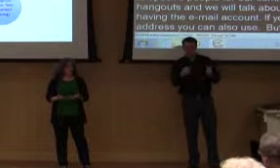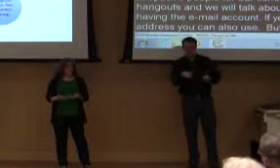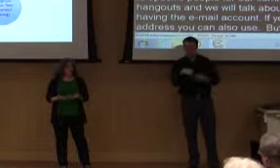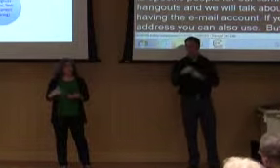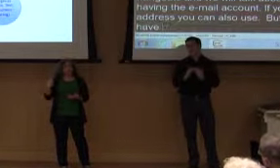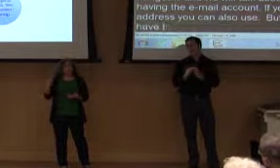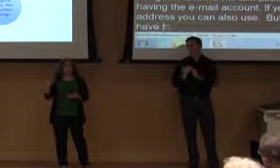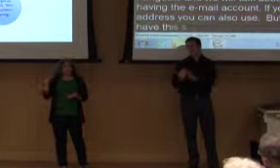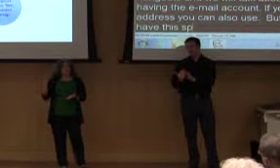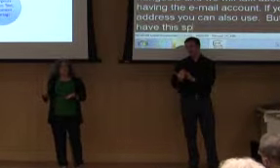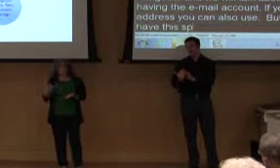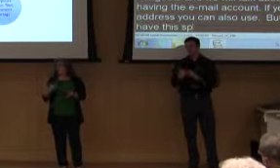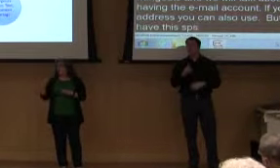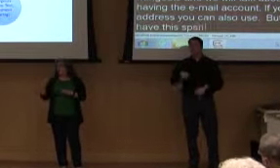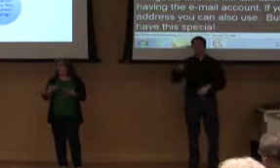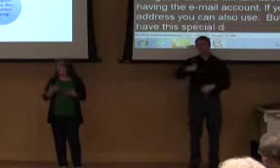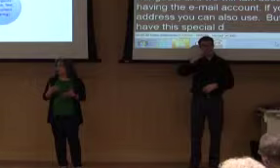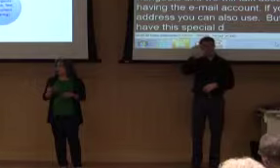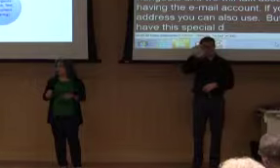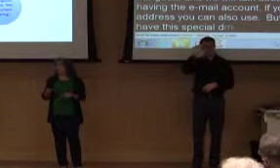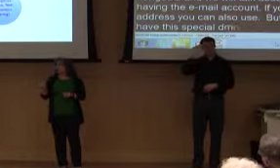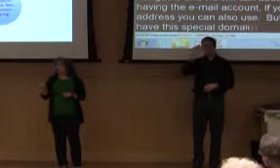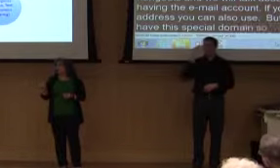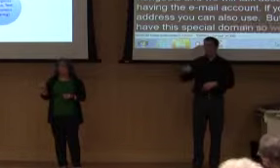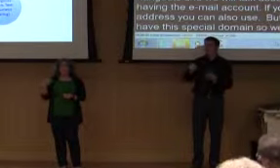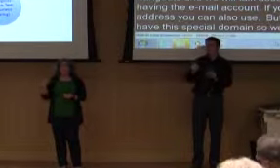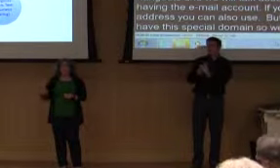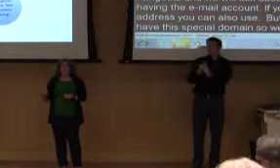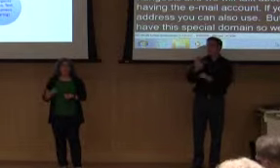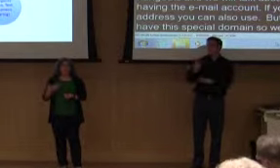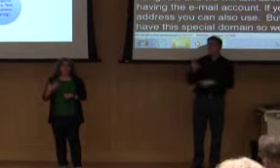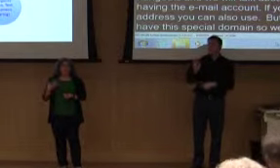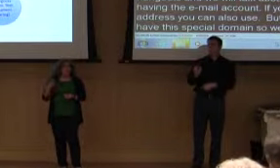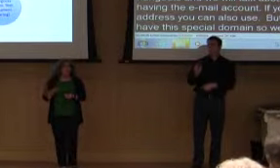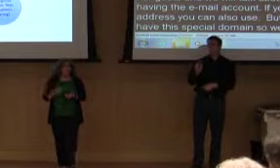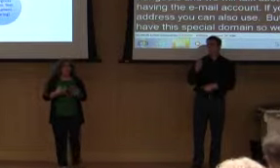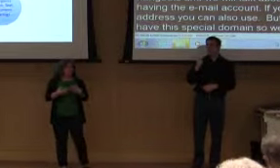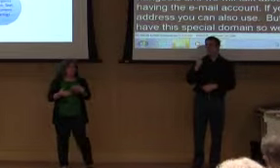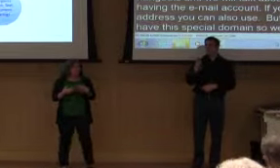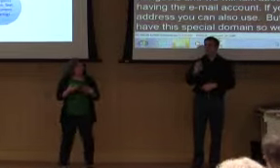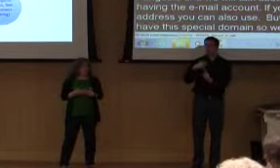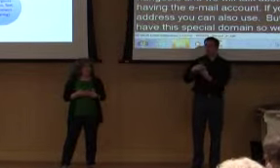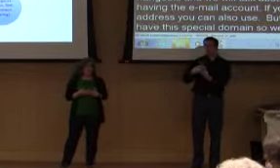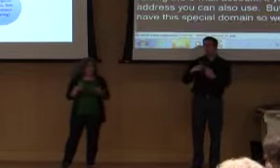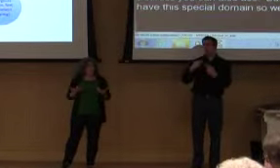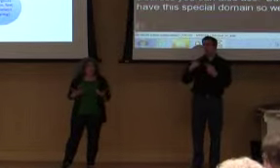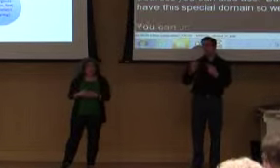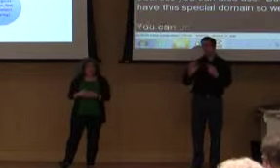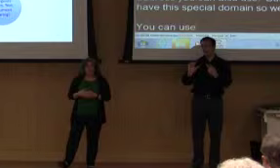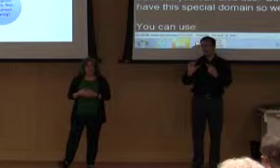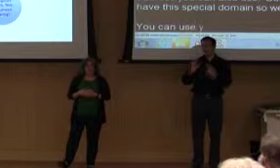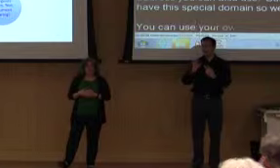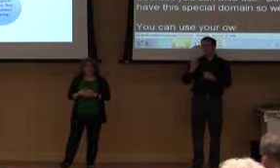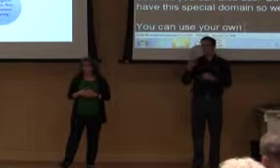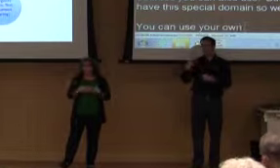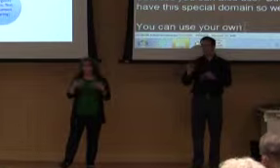community. But you should be aware that you can use your own Google Plus and Gmail accounts and